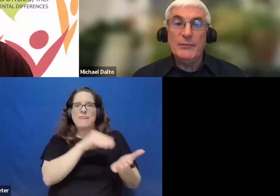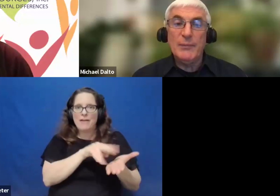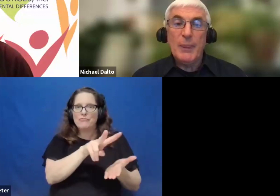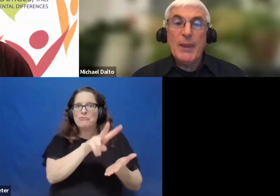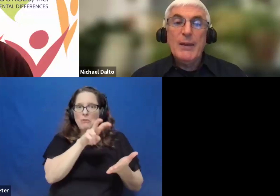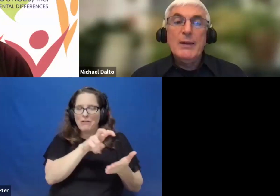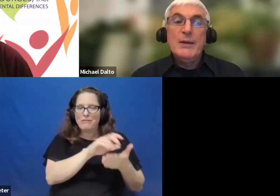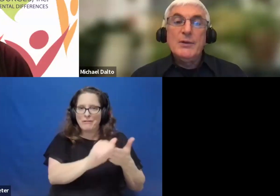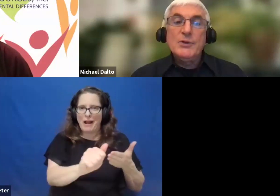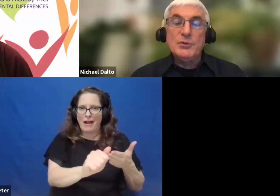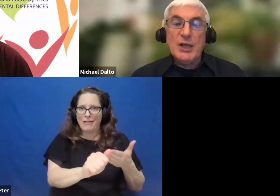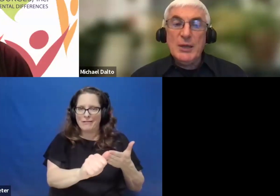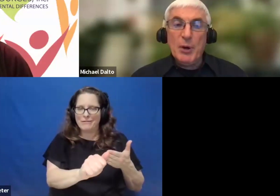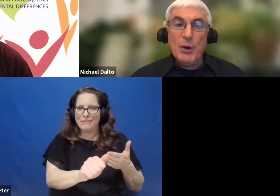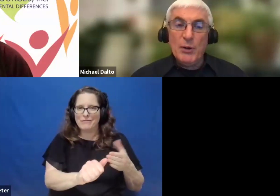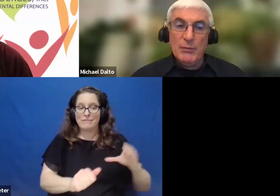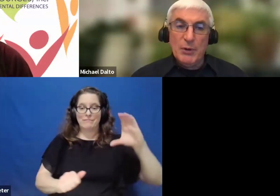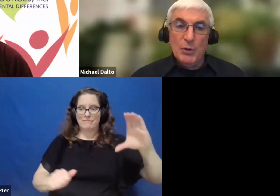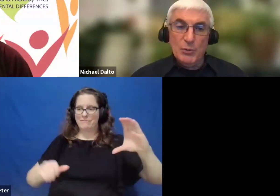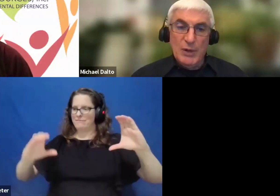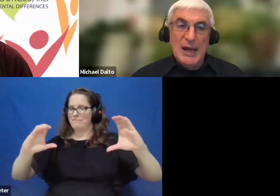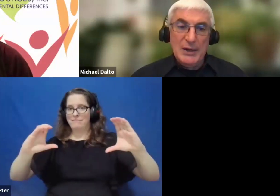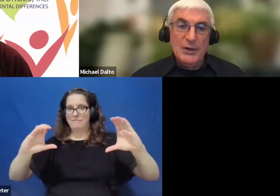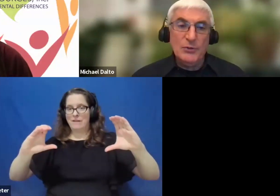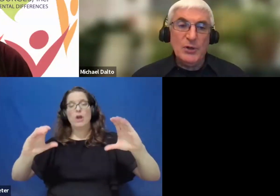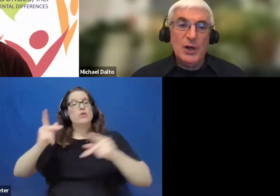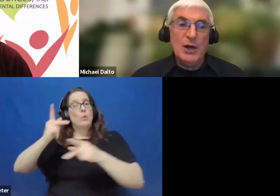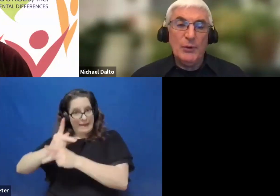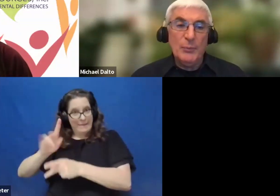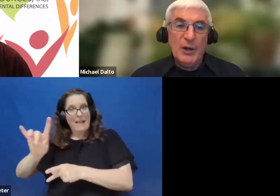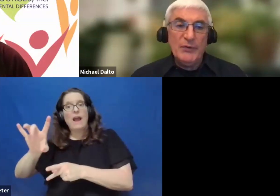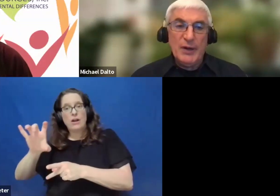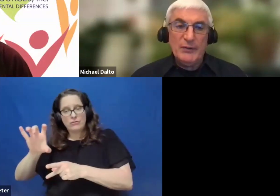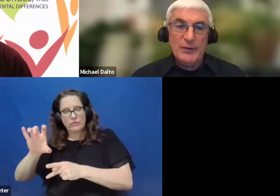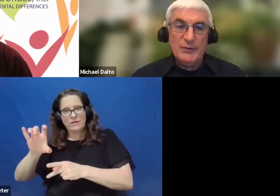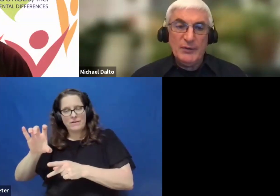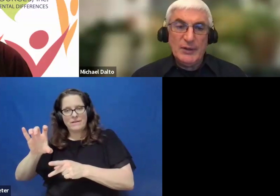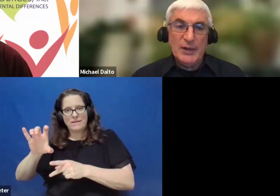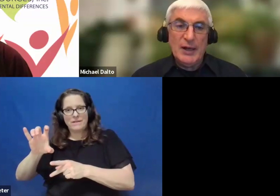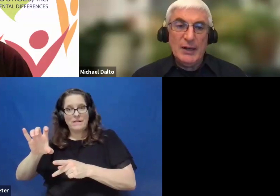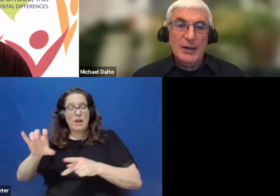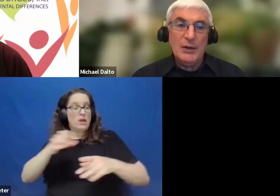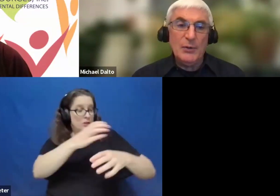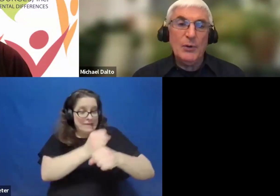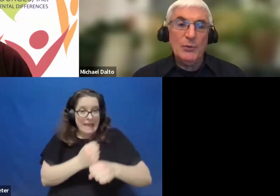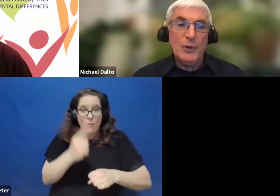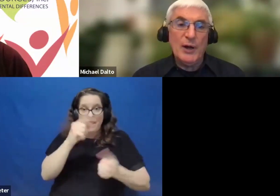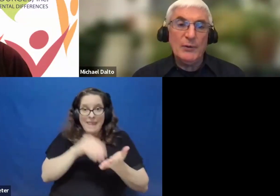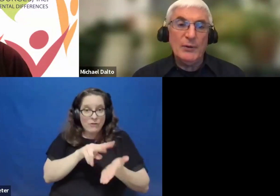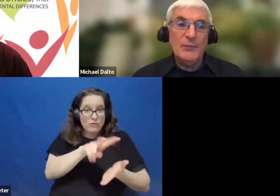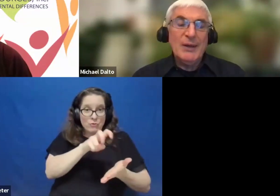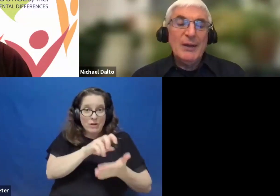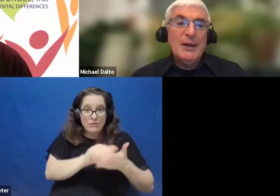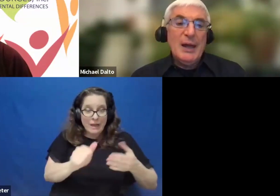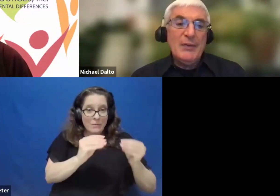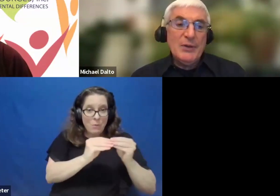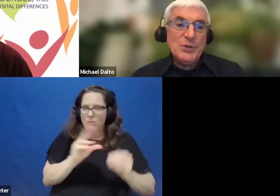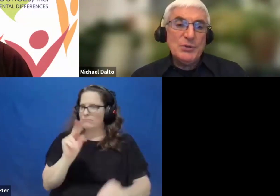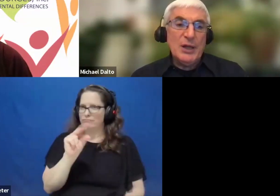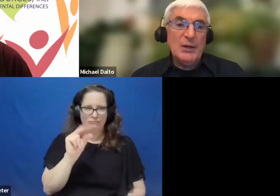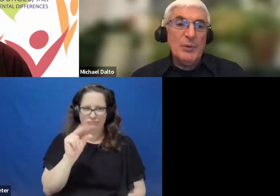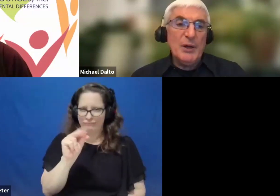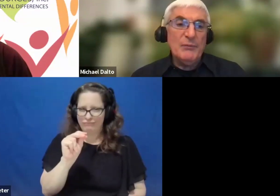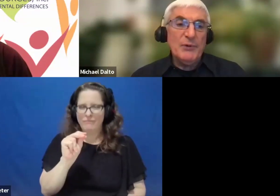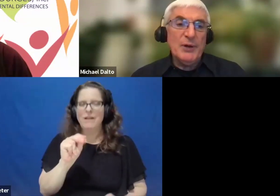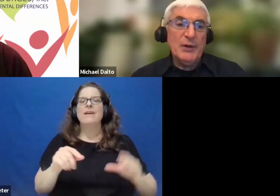record. She'll keep her own $800 a month SSDI on her own record, and then